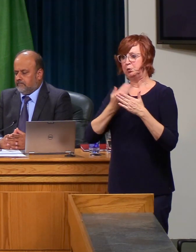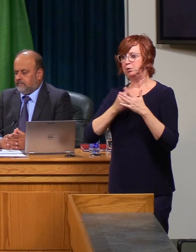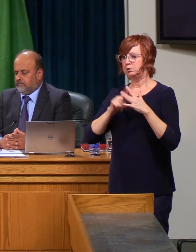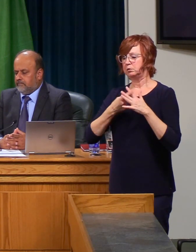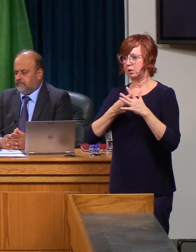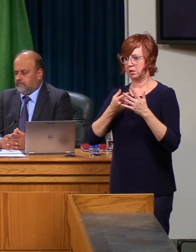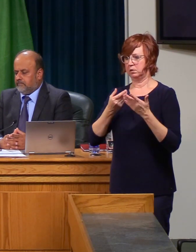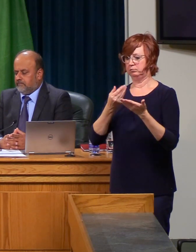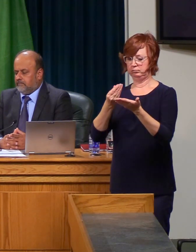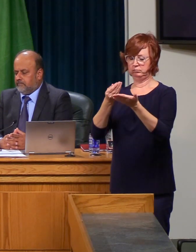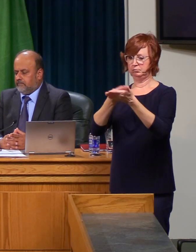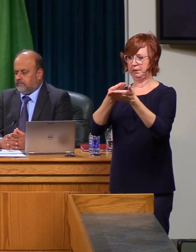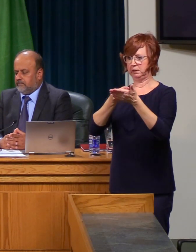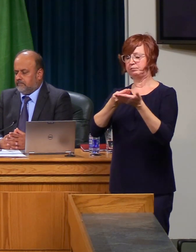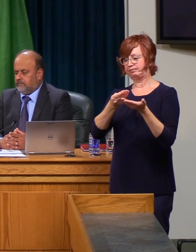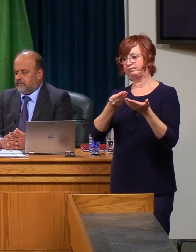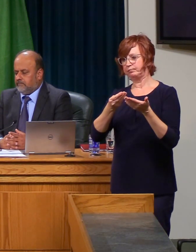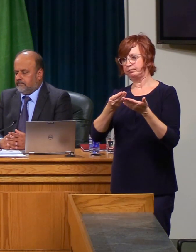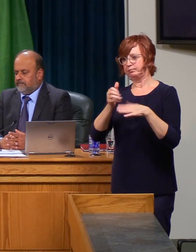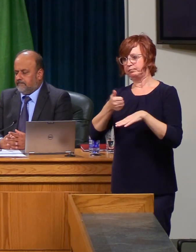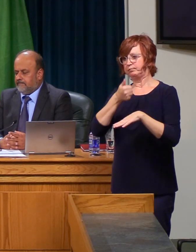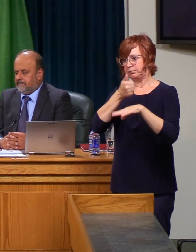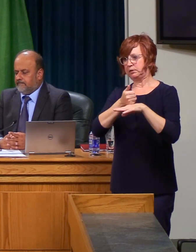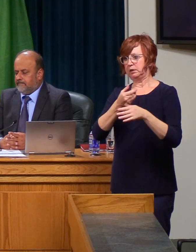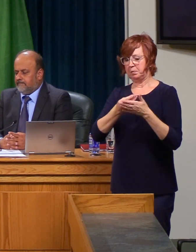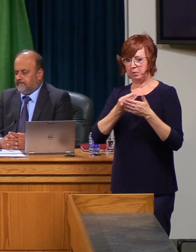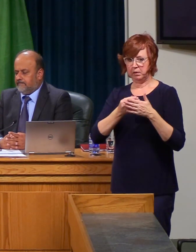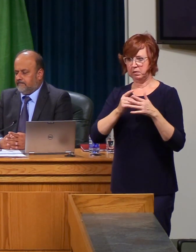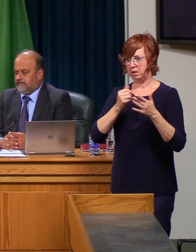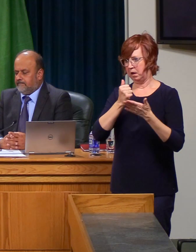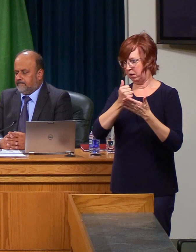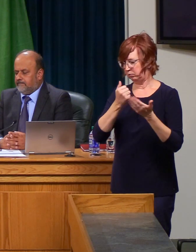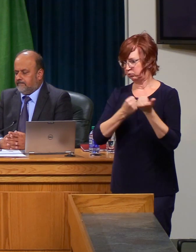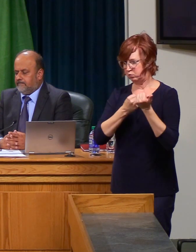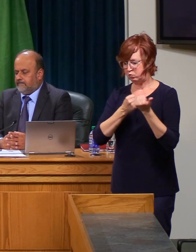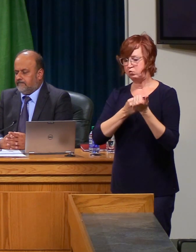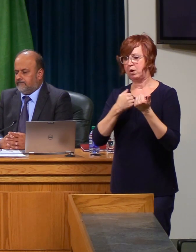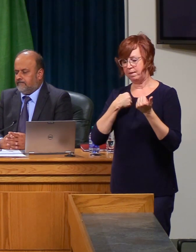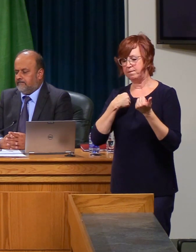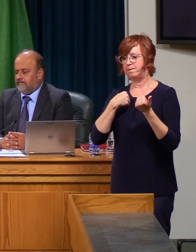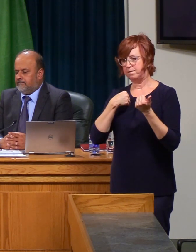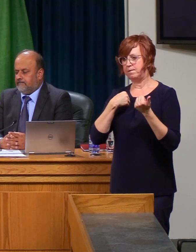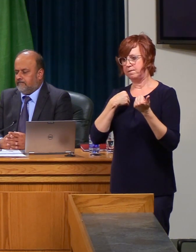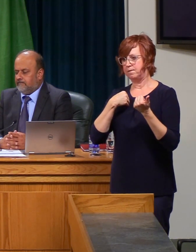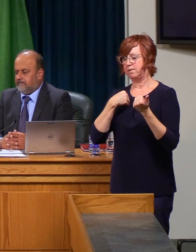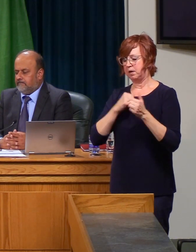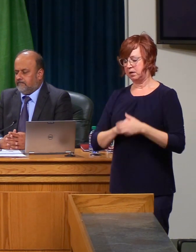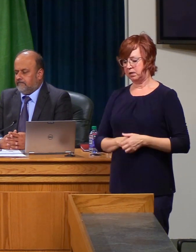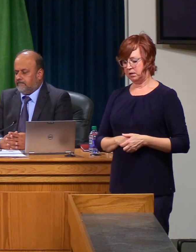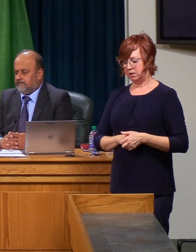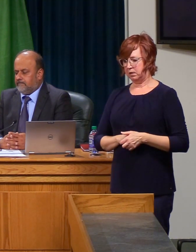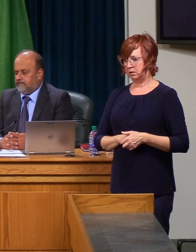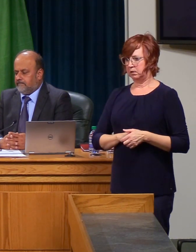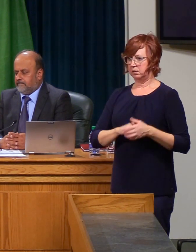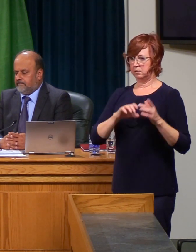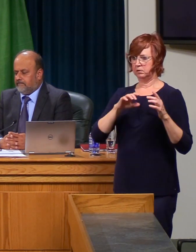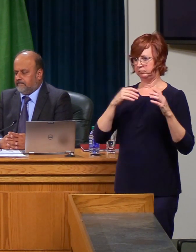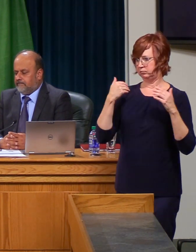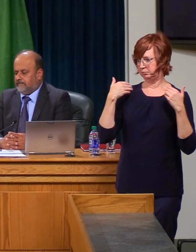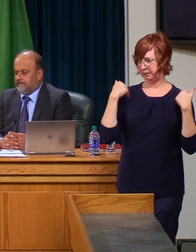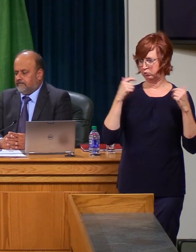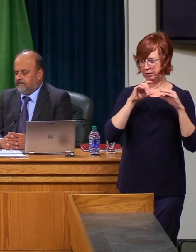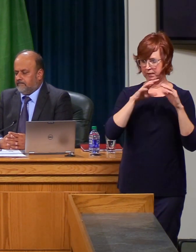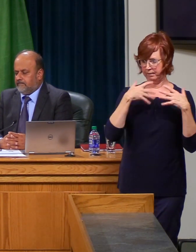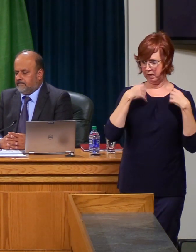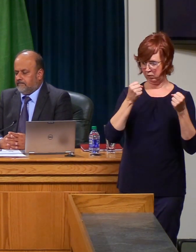the resources that are being put forward. And by resources, there's resources that are being put forward into our Ministry of Health to ensure that